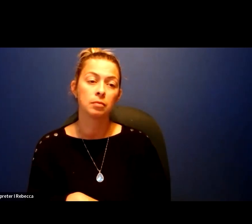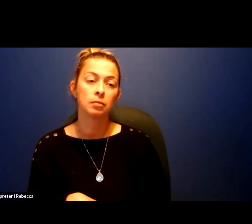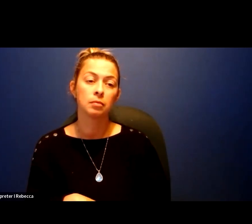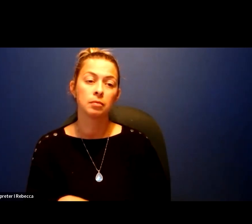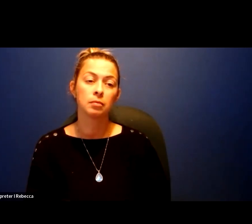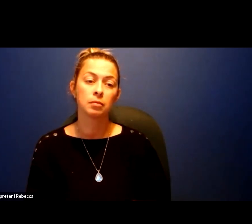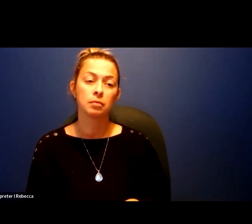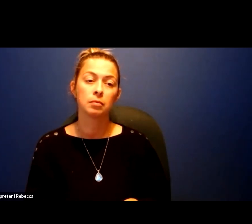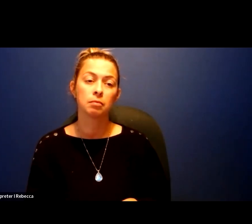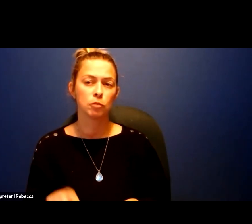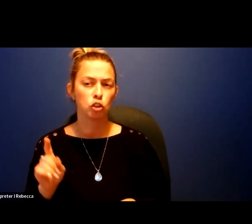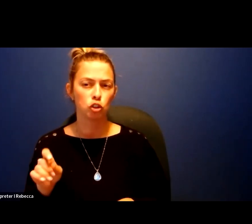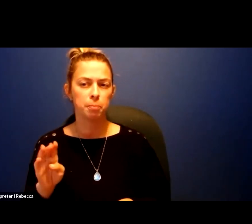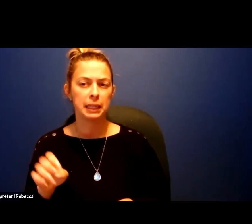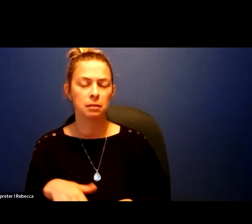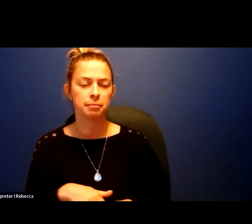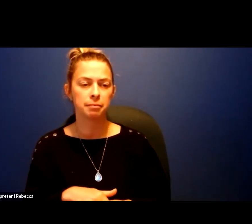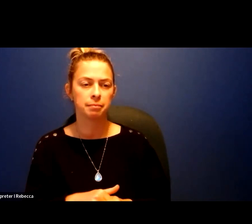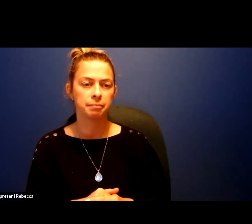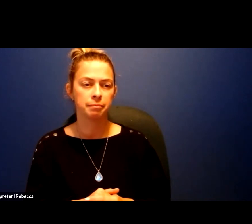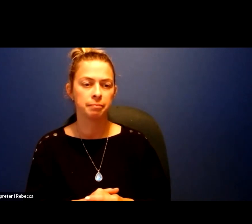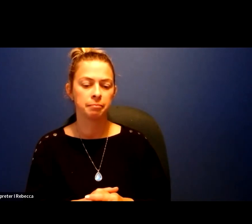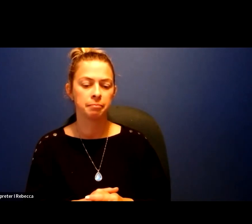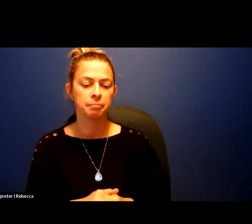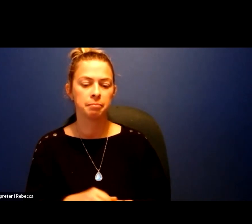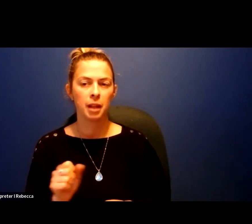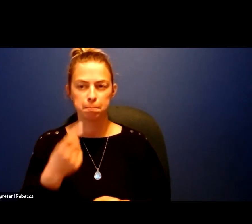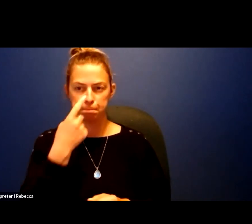It should be, yeah. So, yep.